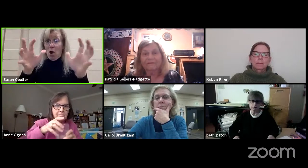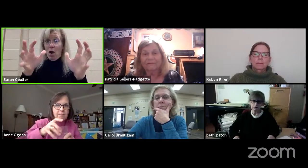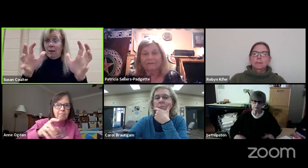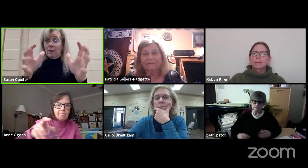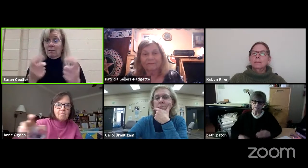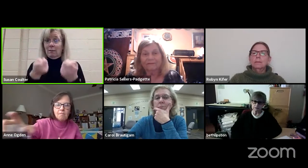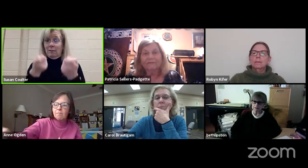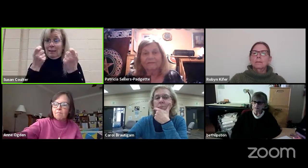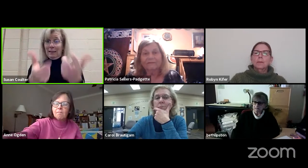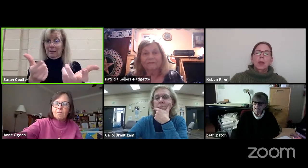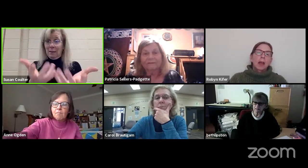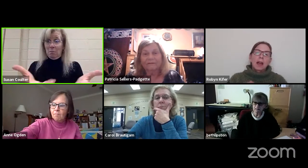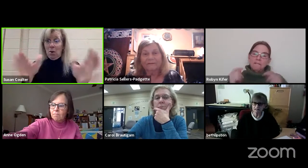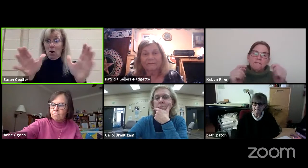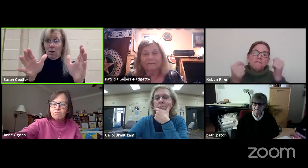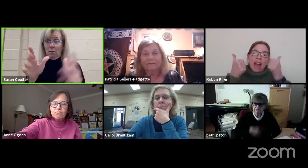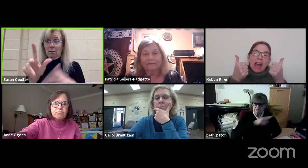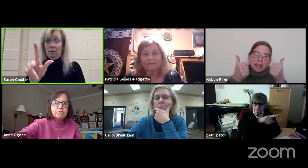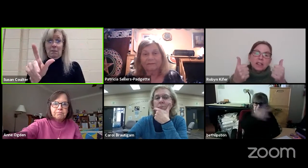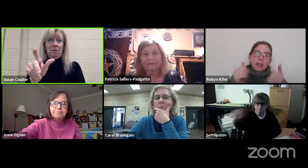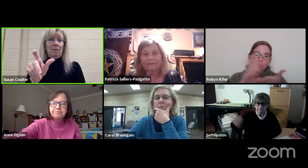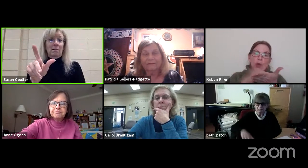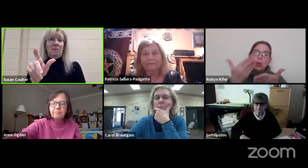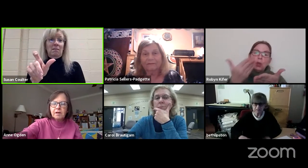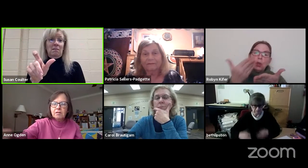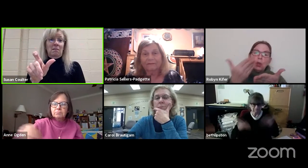Instant Pot. Instant Pot.